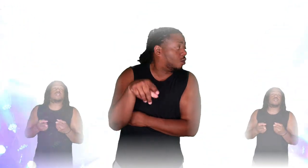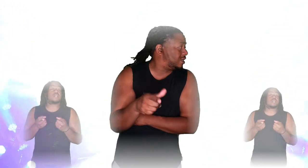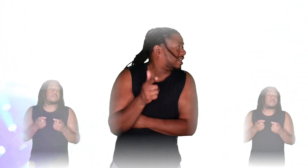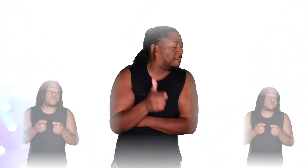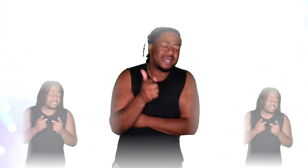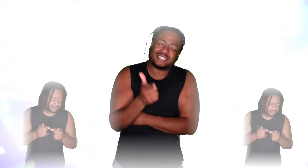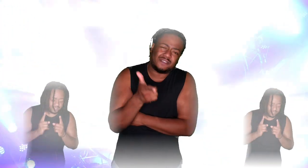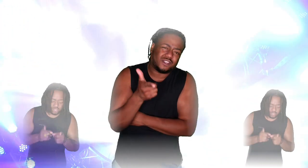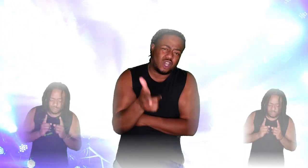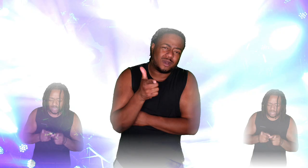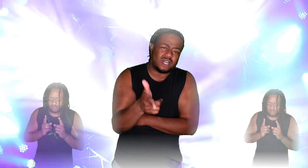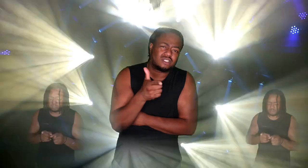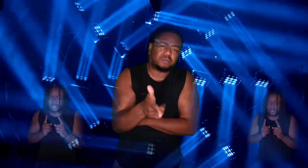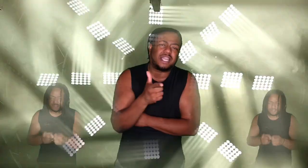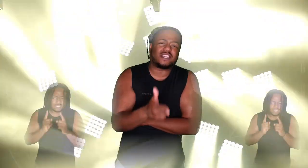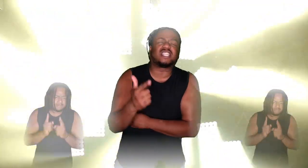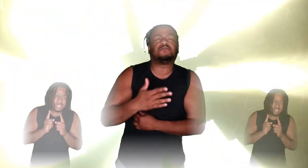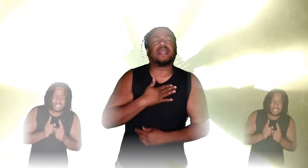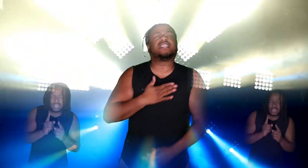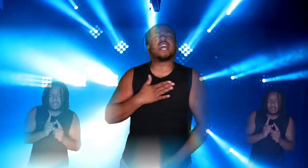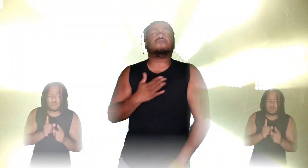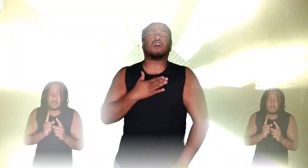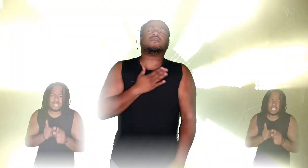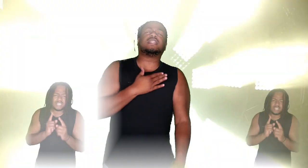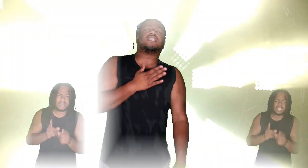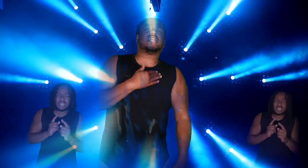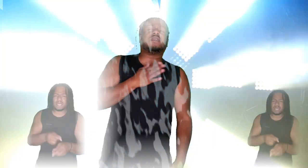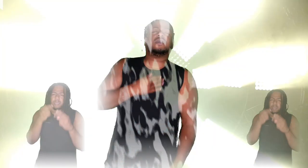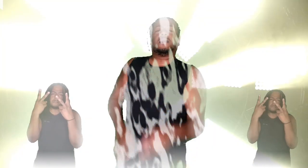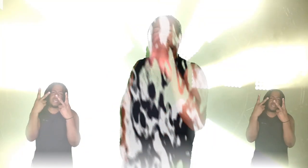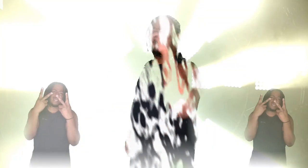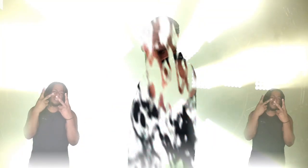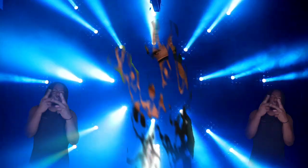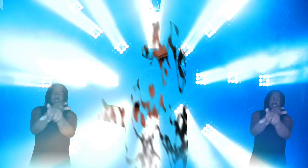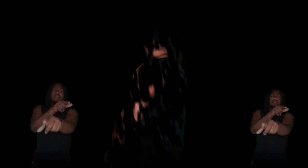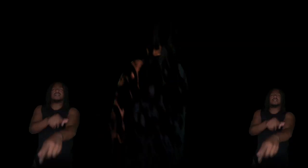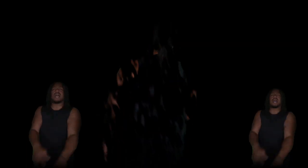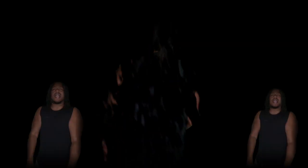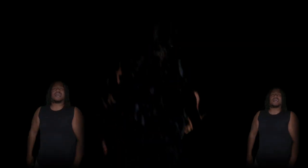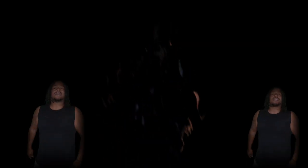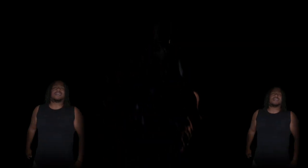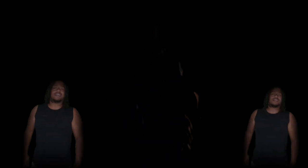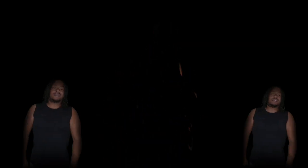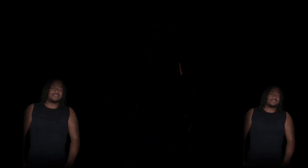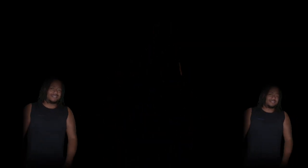Wish you the best, even though we don't speak. This is BJ, rolling in the deep. Peace.